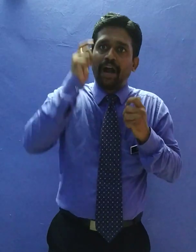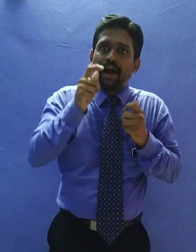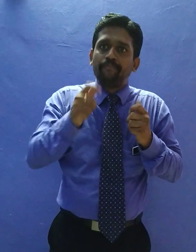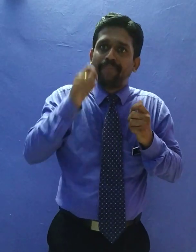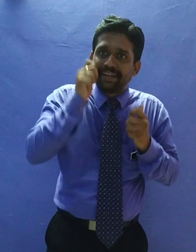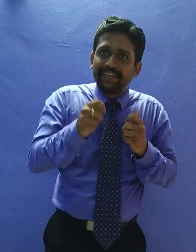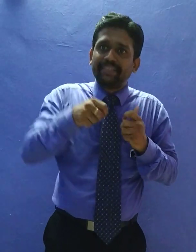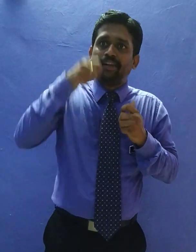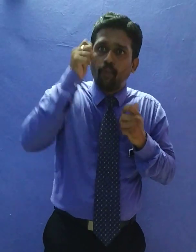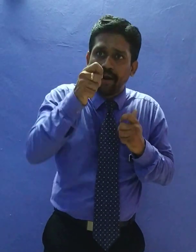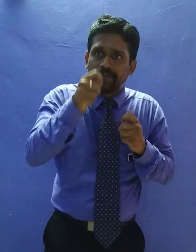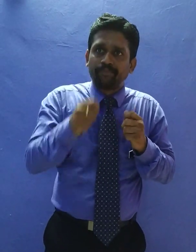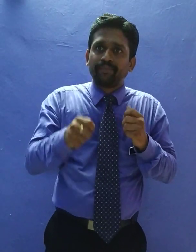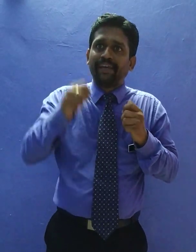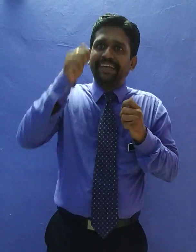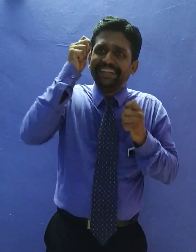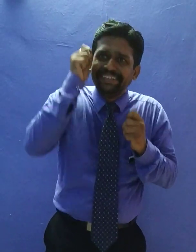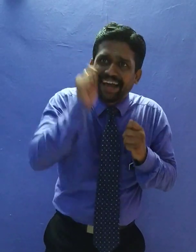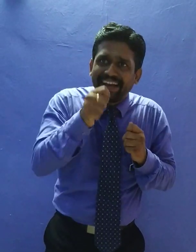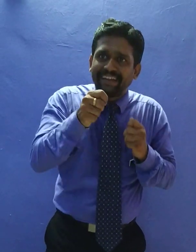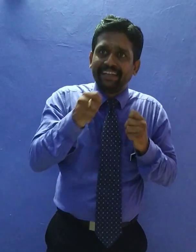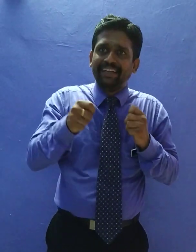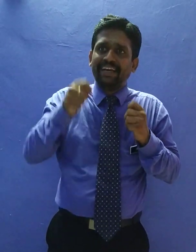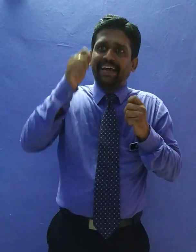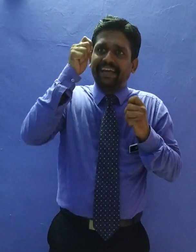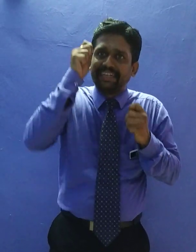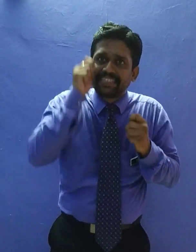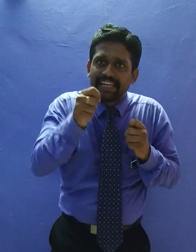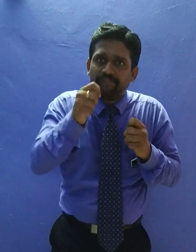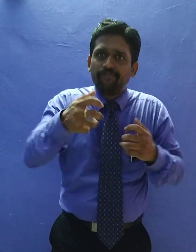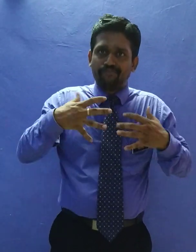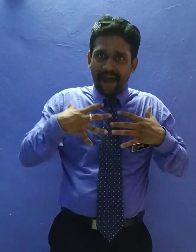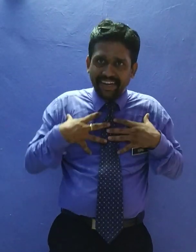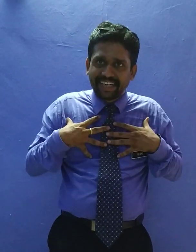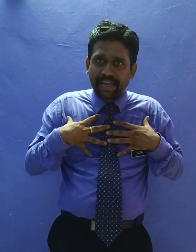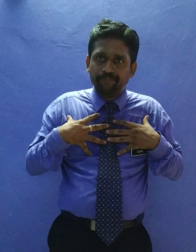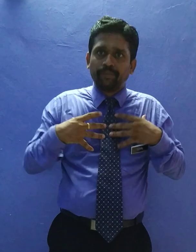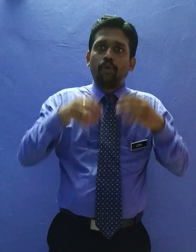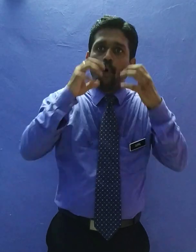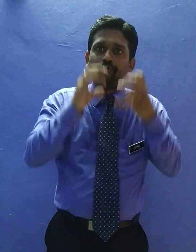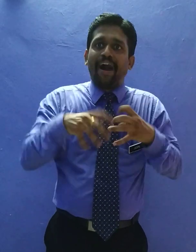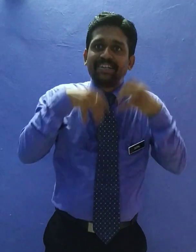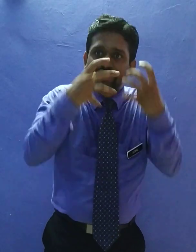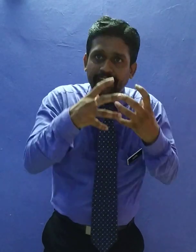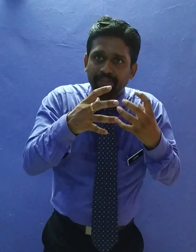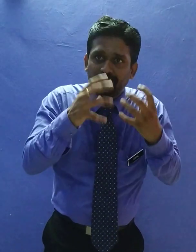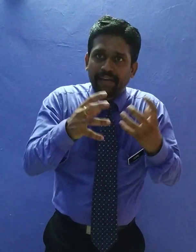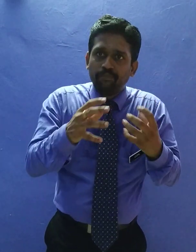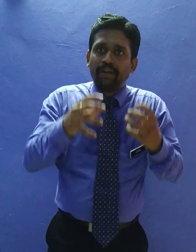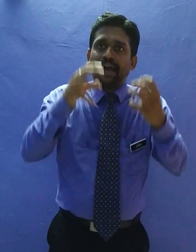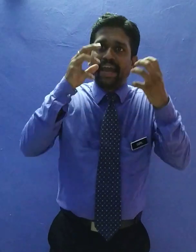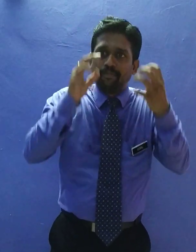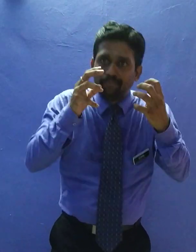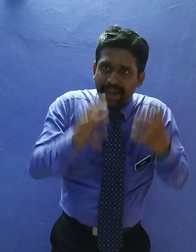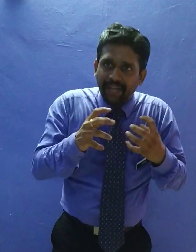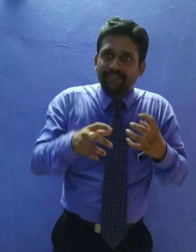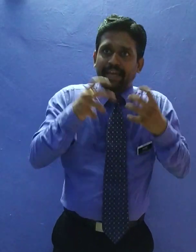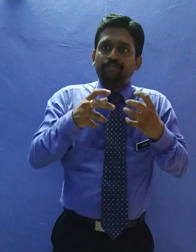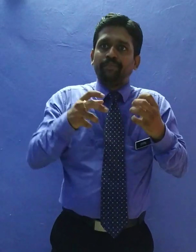are better than one. Indirectly, it saved my time of answering them and make them